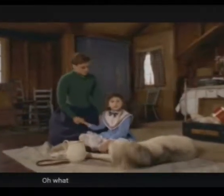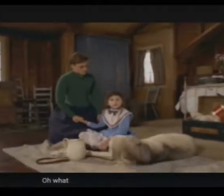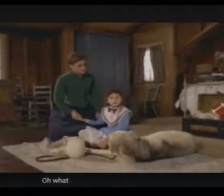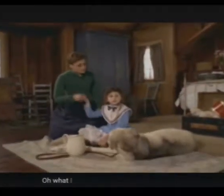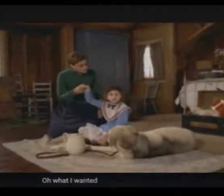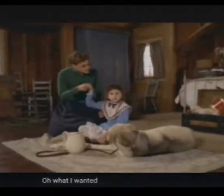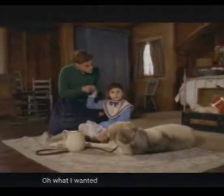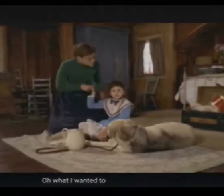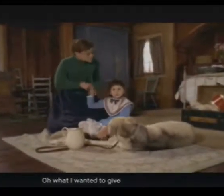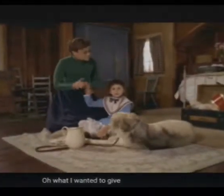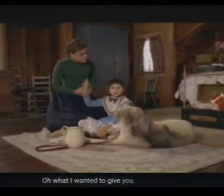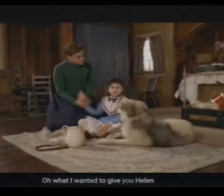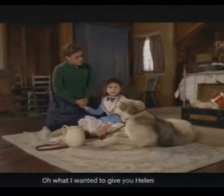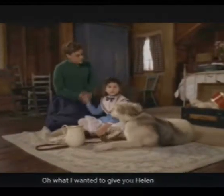Oh, what I wanted to give you, Helen.